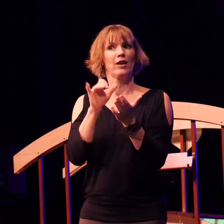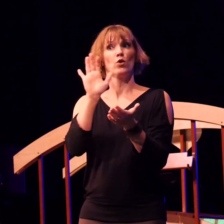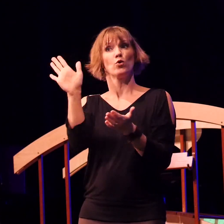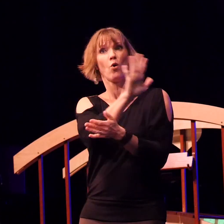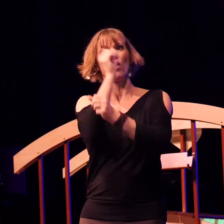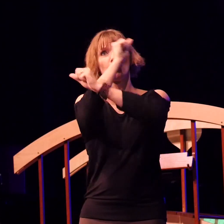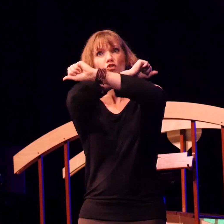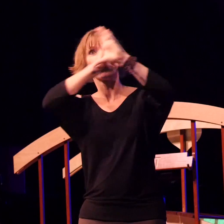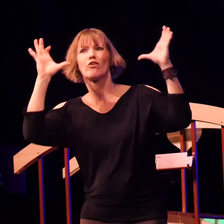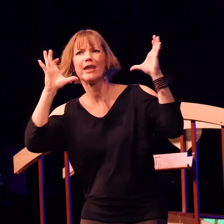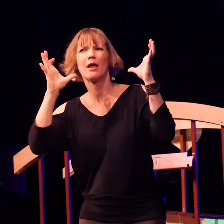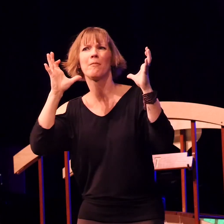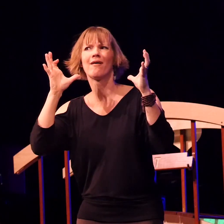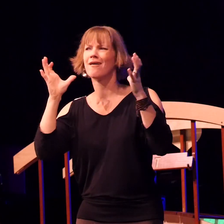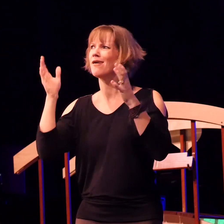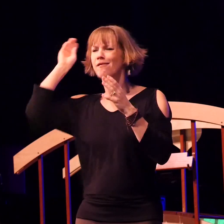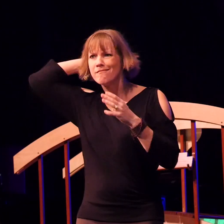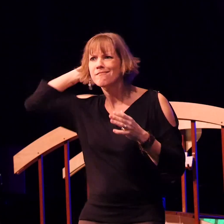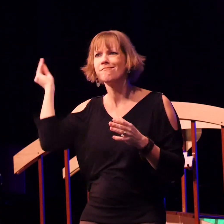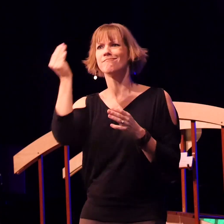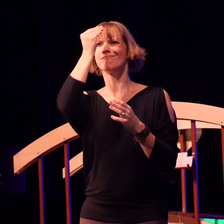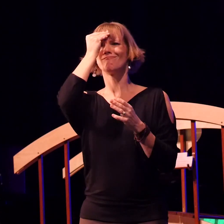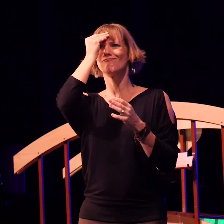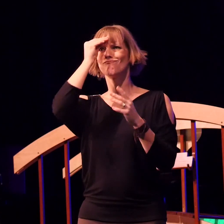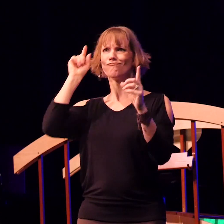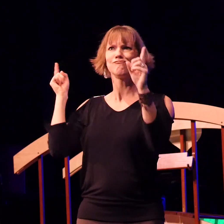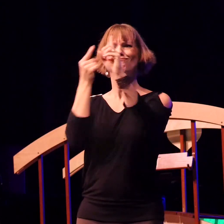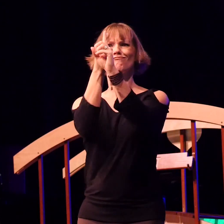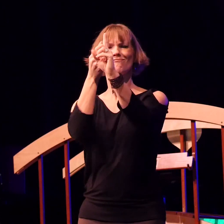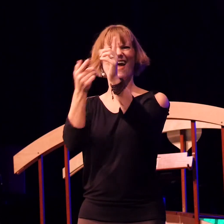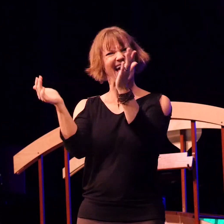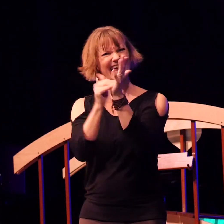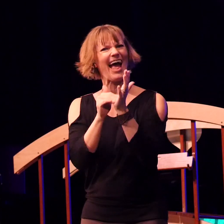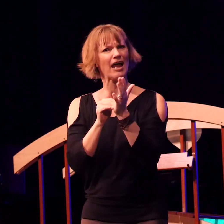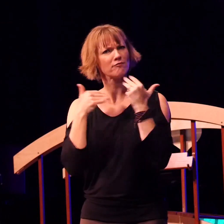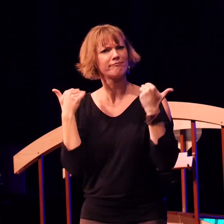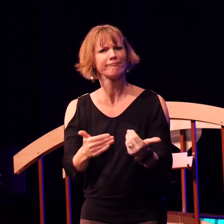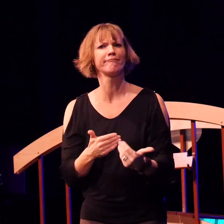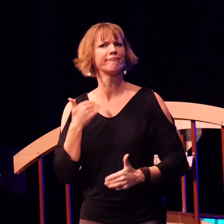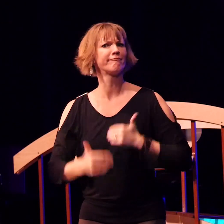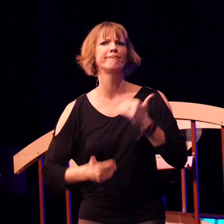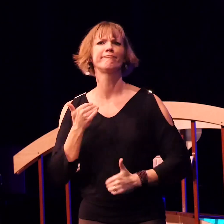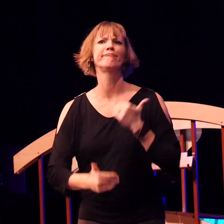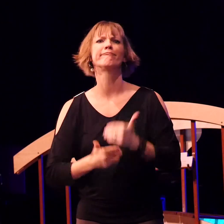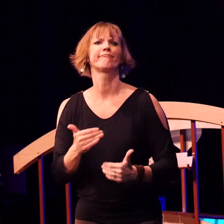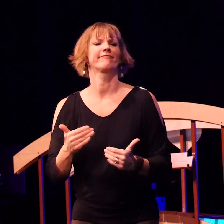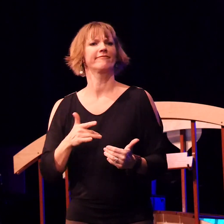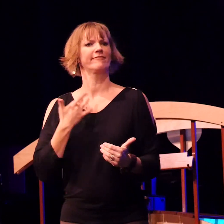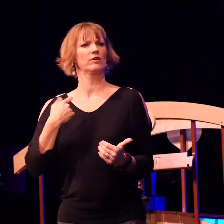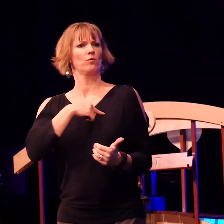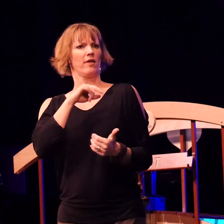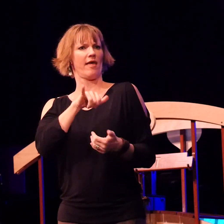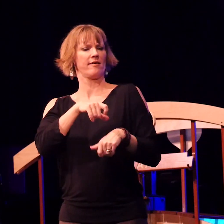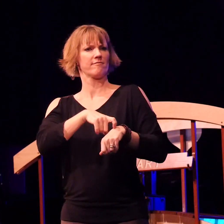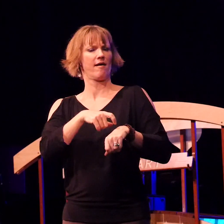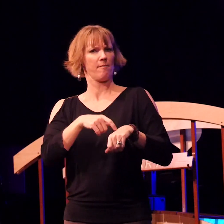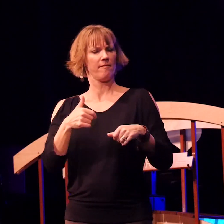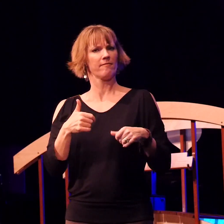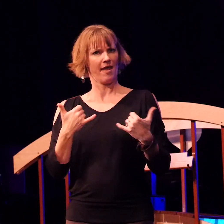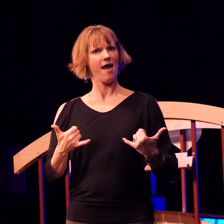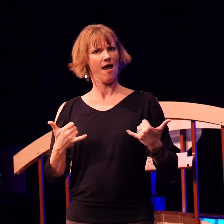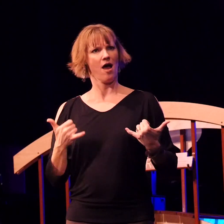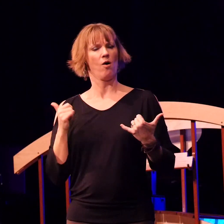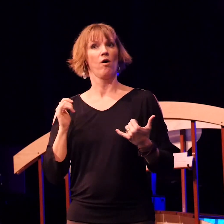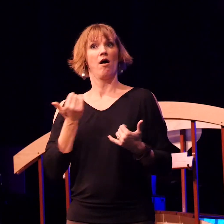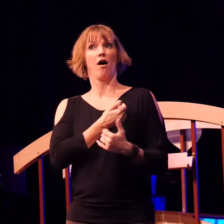dream and keep moving on the bridge. I feel like we're in a time of reclaiming